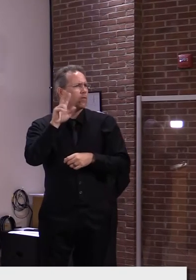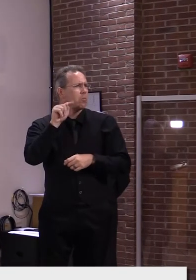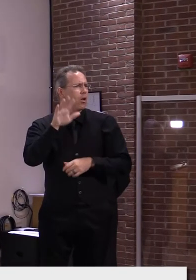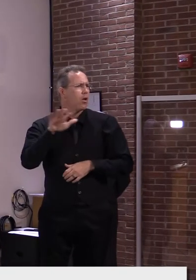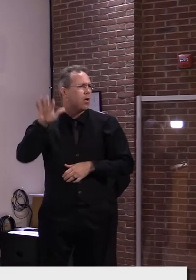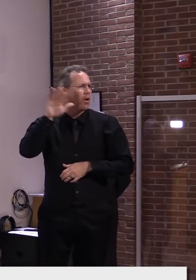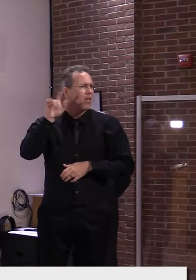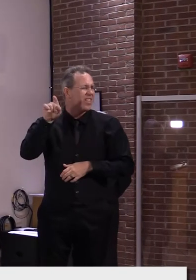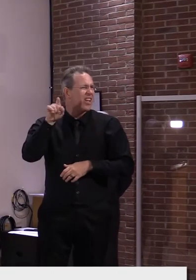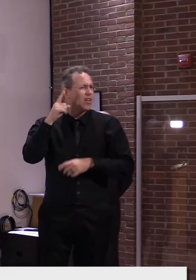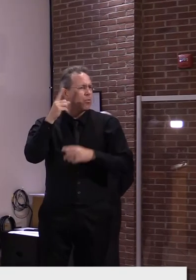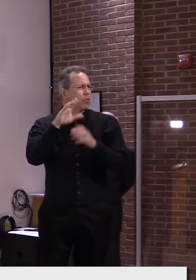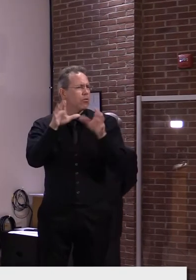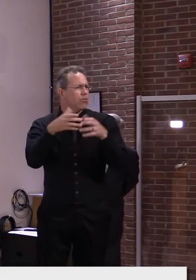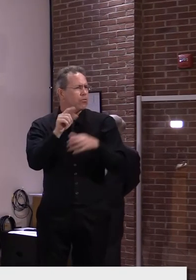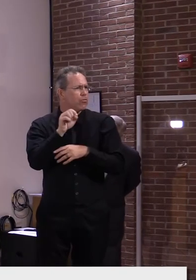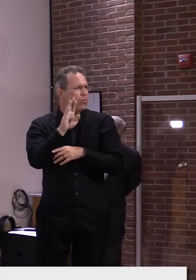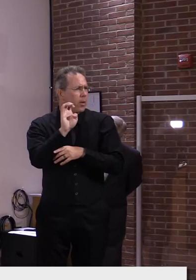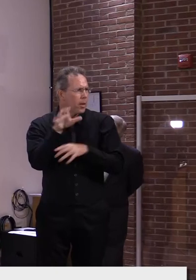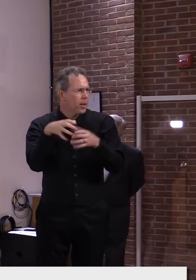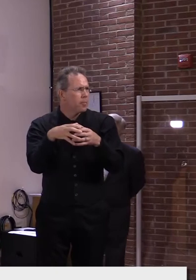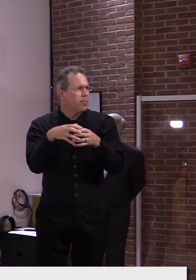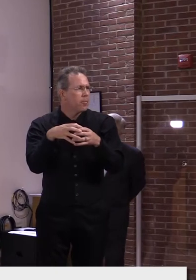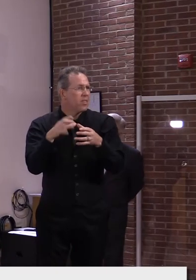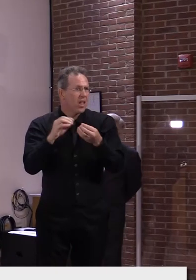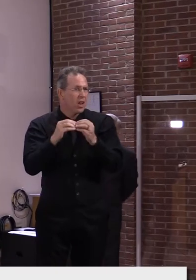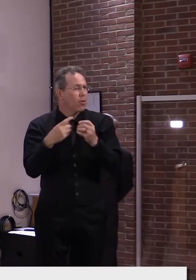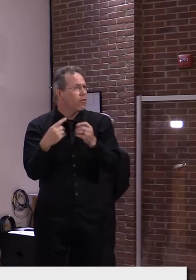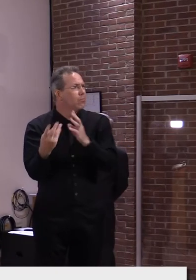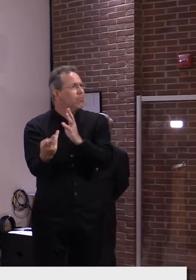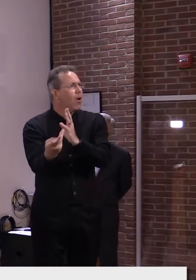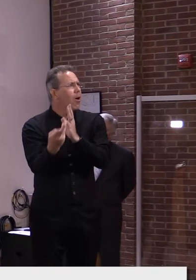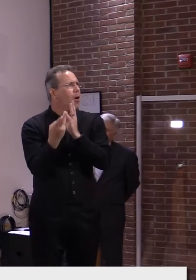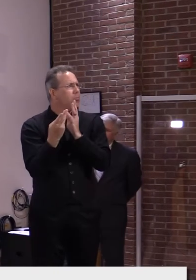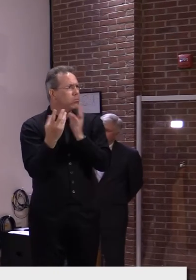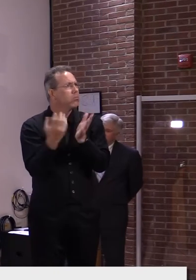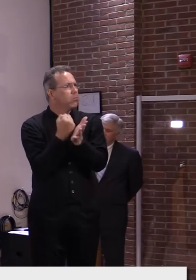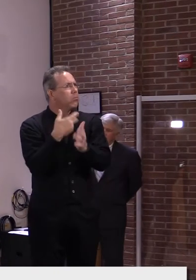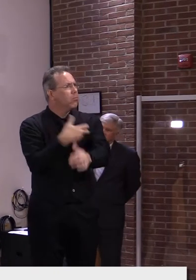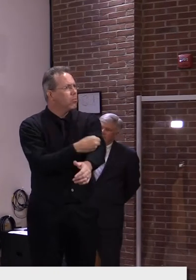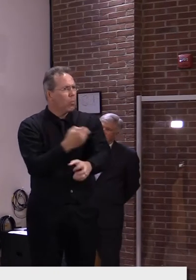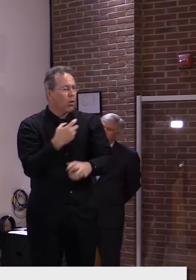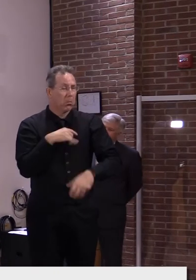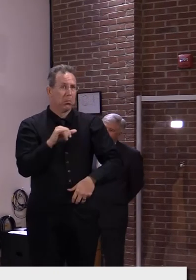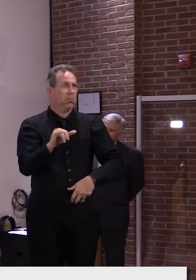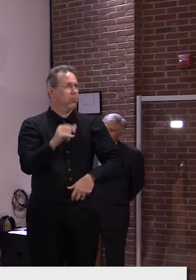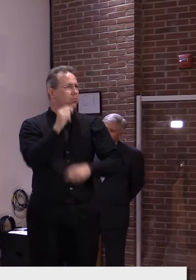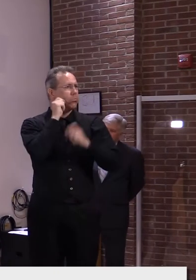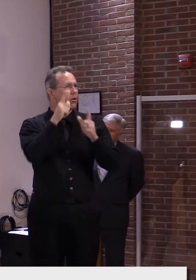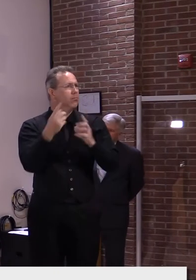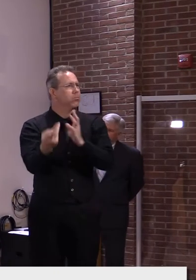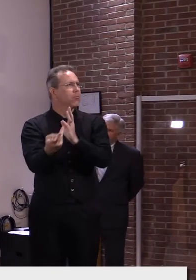the turnout, I thought, was relatively good, and very positive sentiments expressed there.